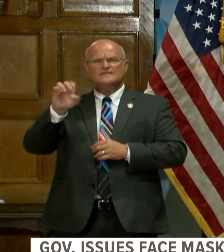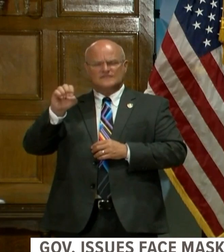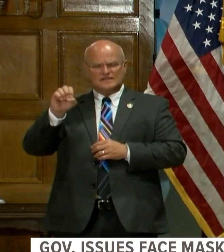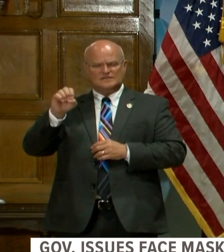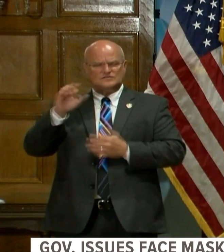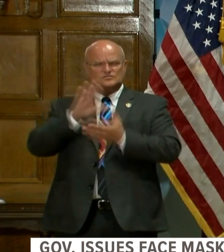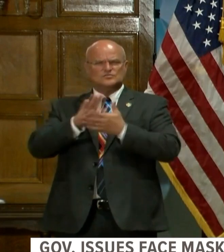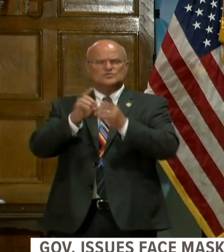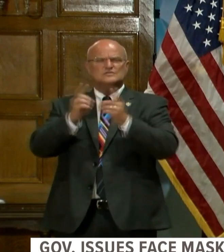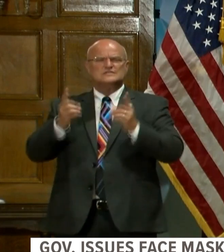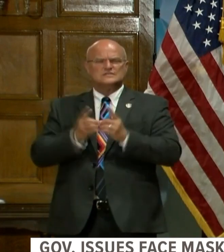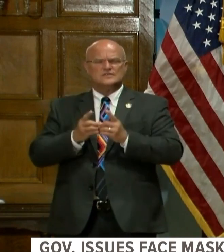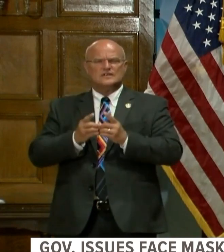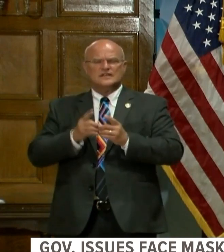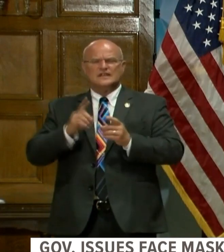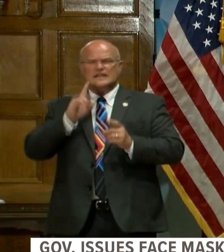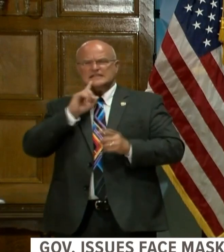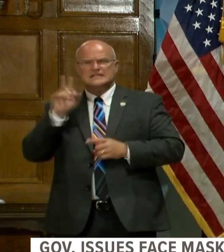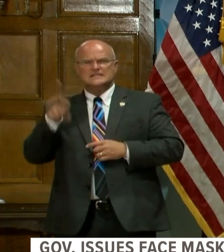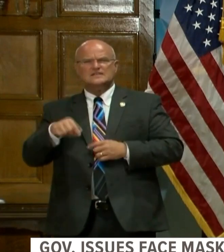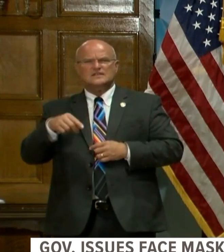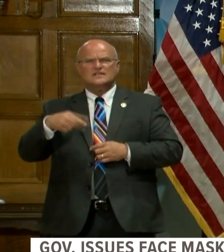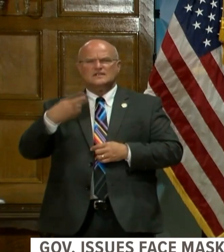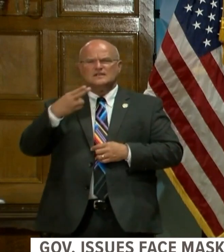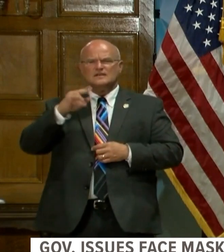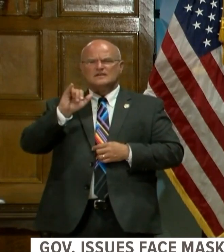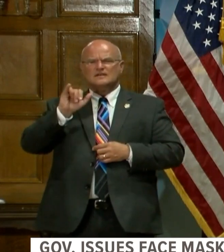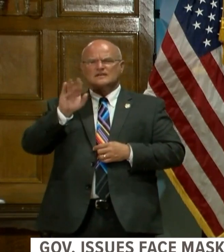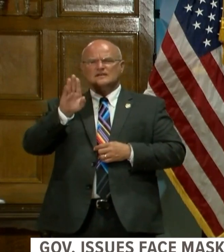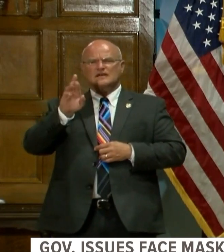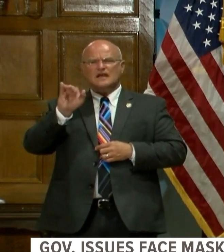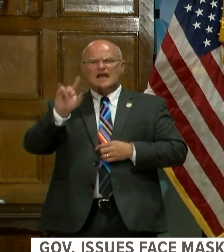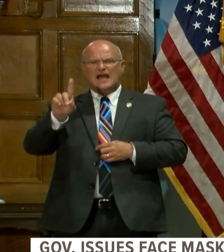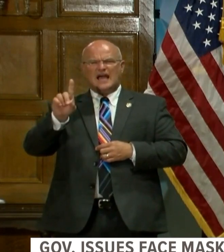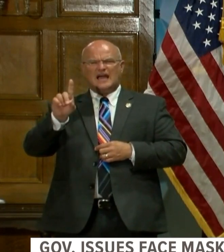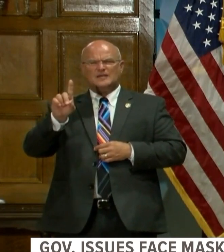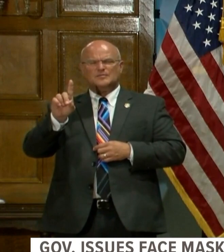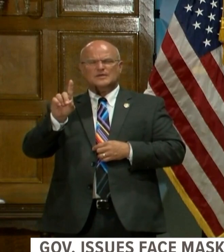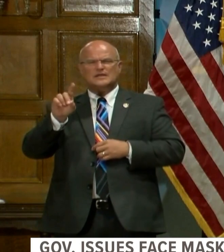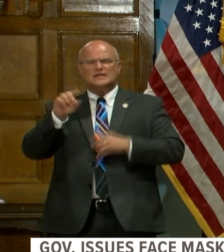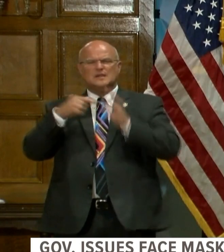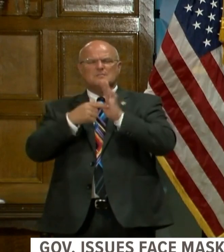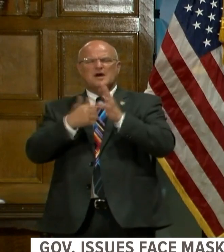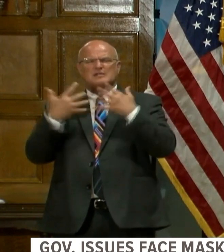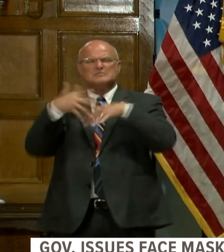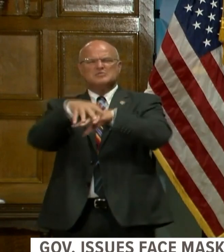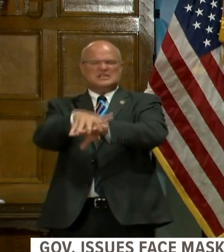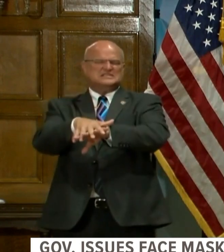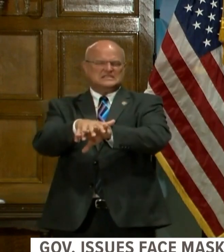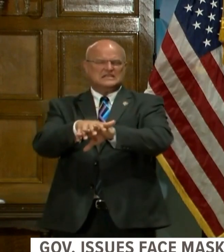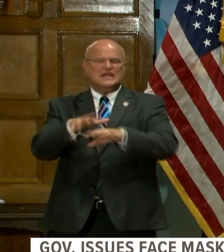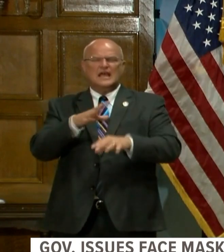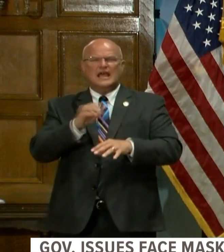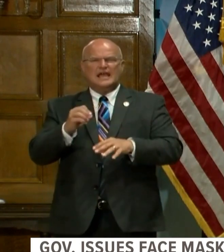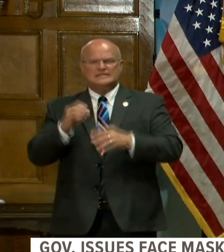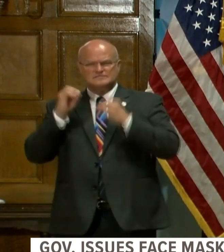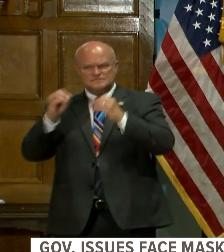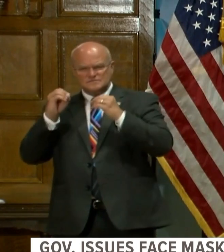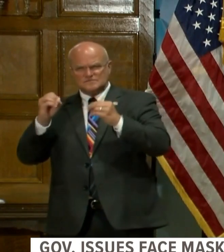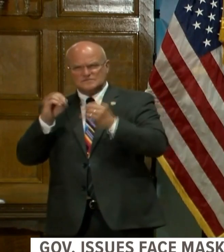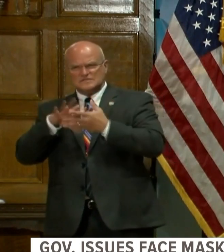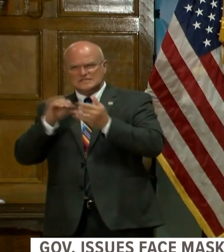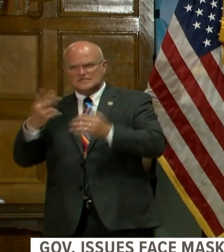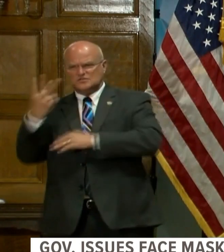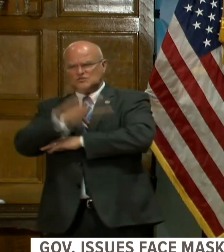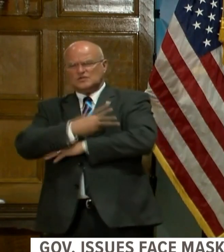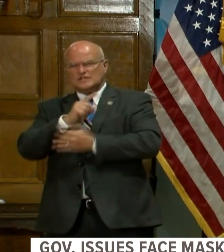just issued what they're calling their hybrid model as part of a blended option. They're offering in-person instruction for students 2